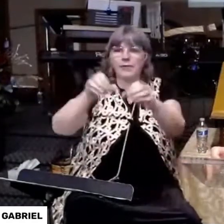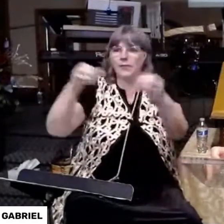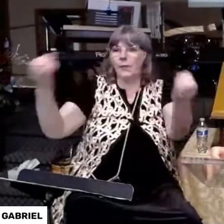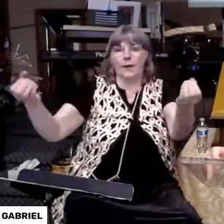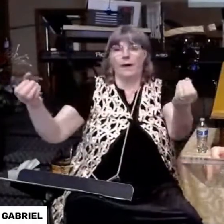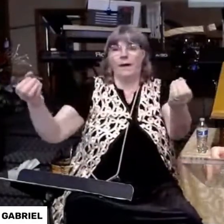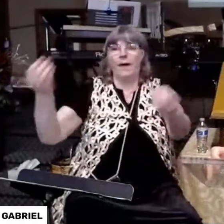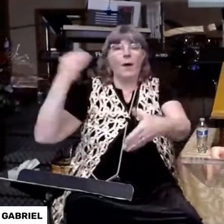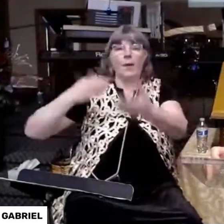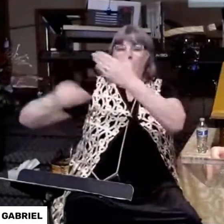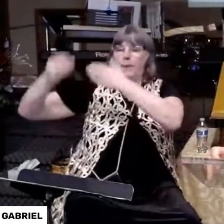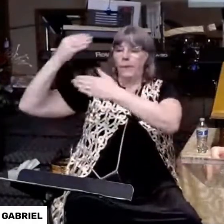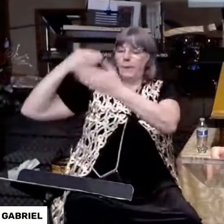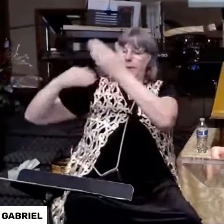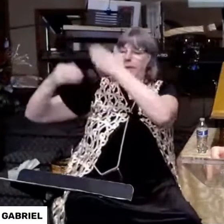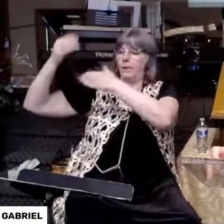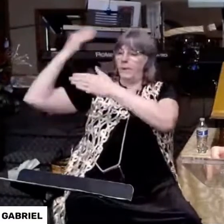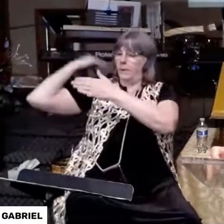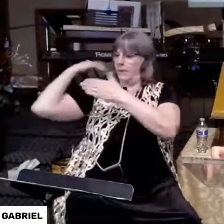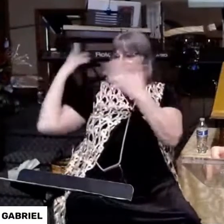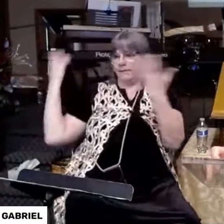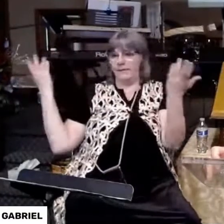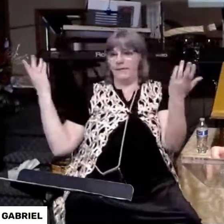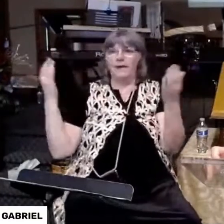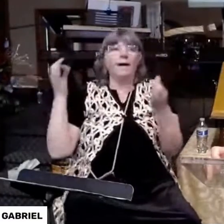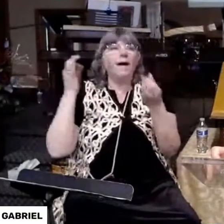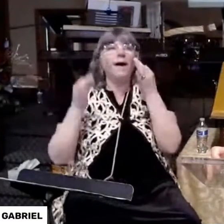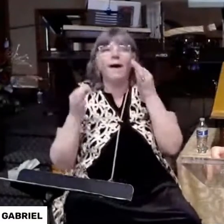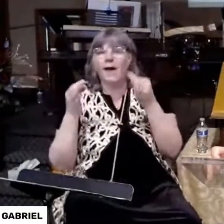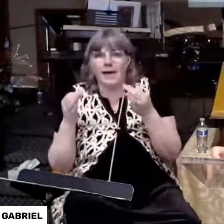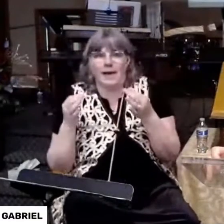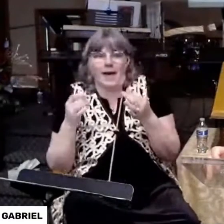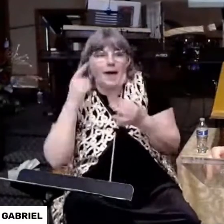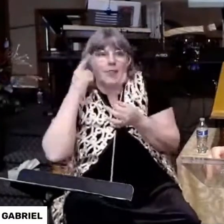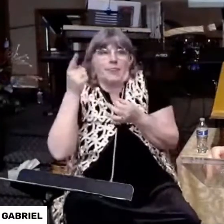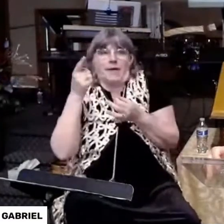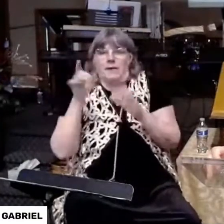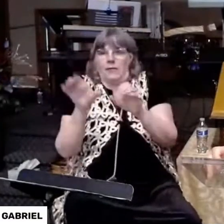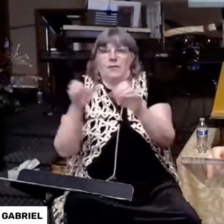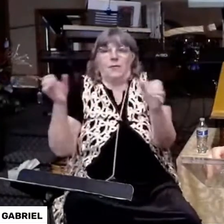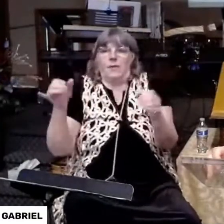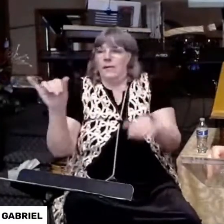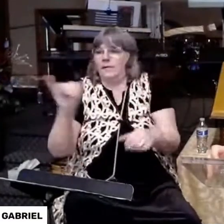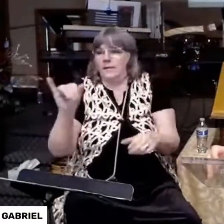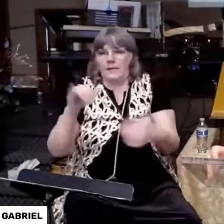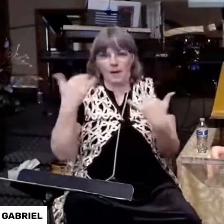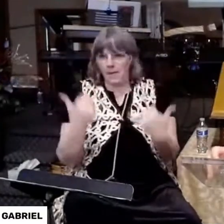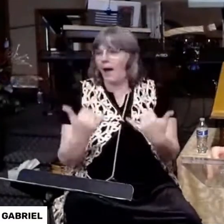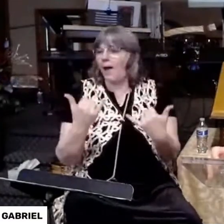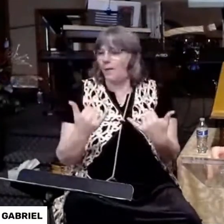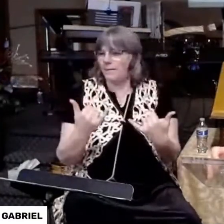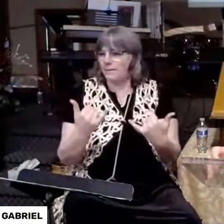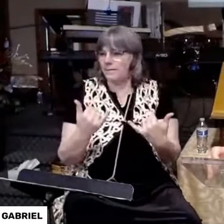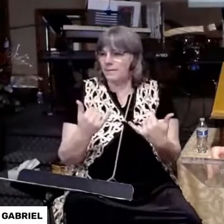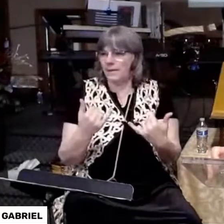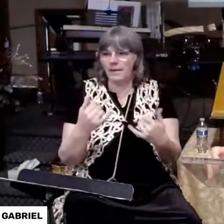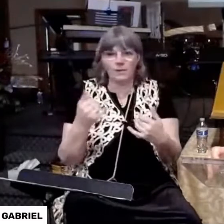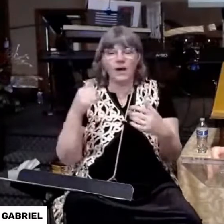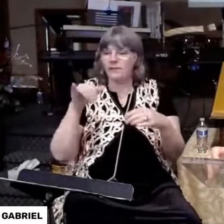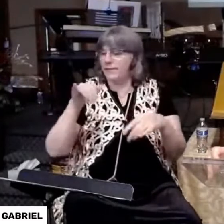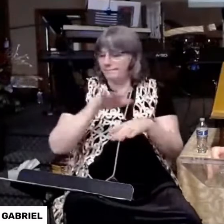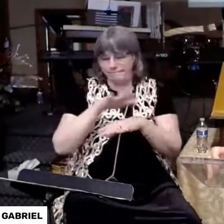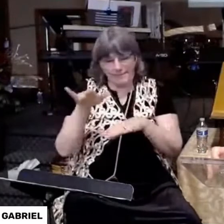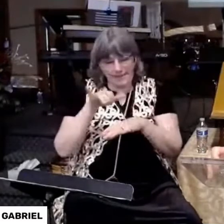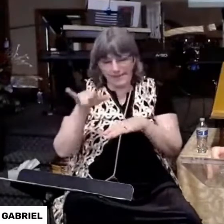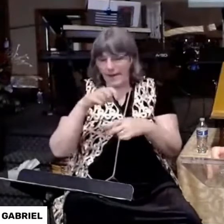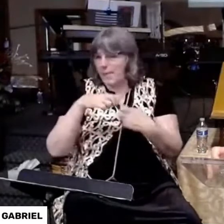Sinai, Mount Horeb. If the Torah were given today, I think it would talk about the same thing. Would the Torah advocate